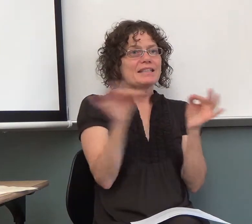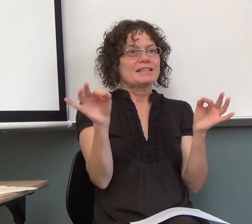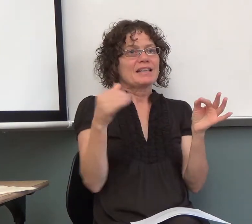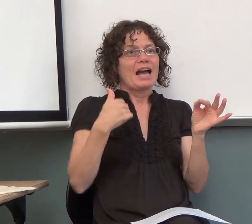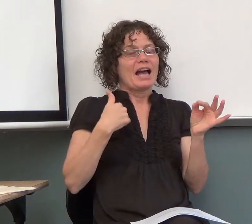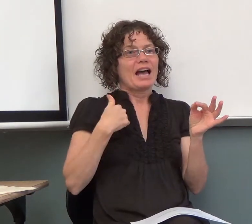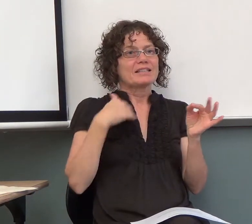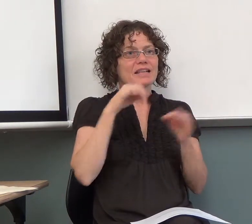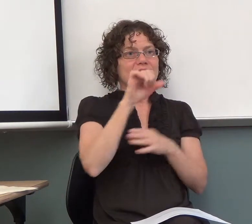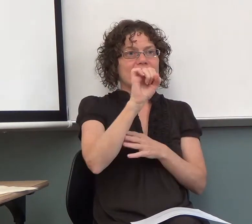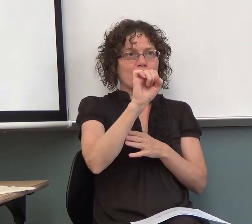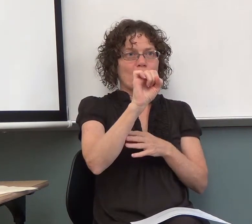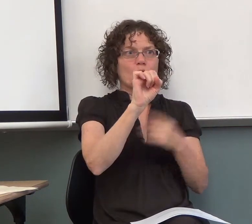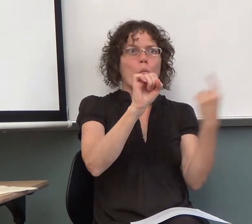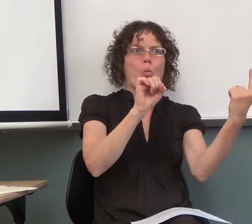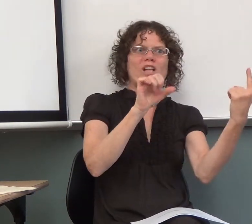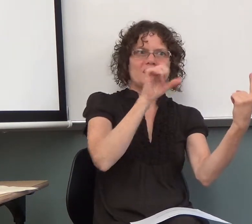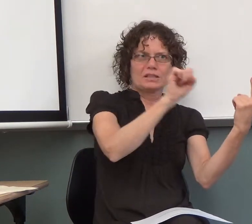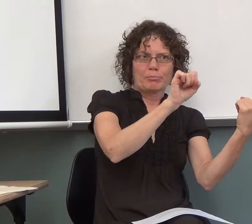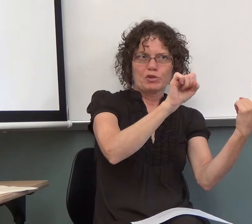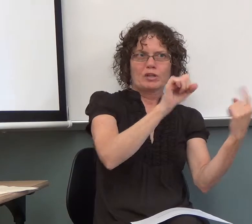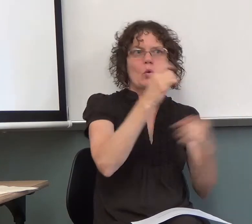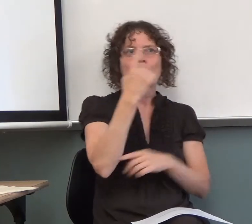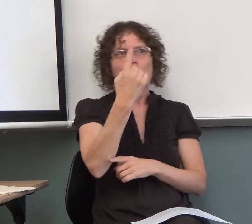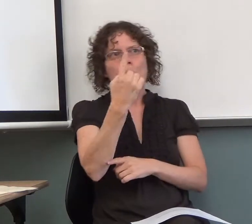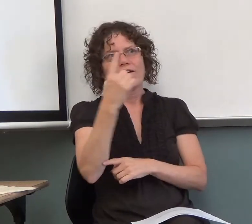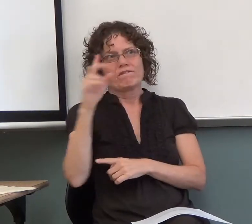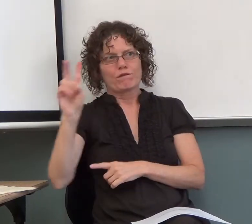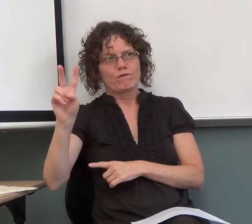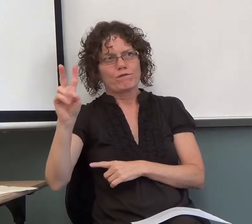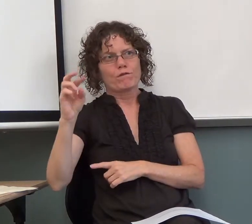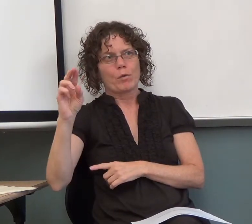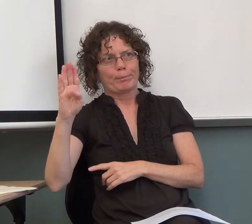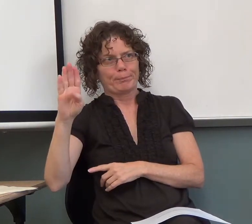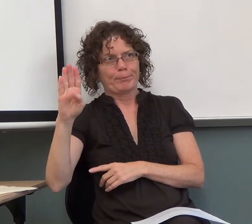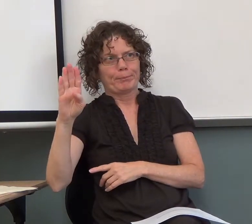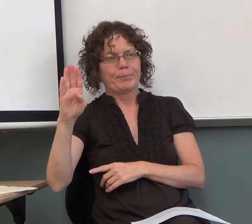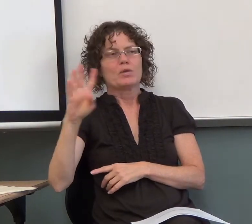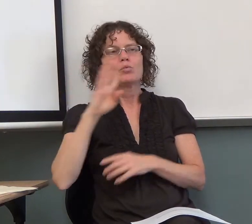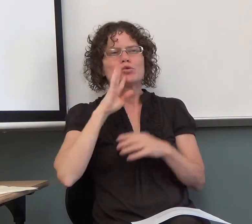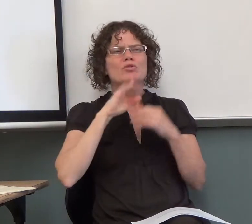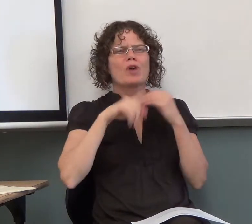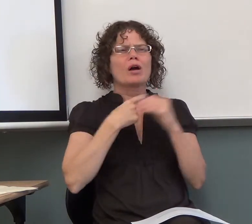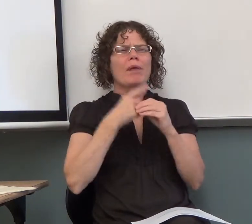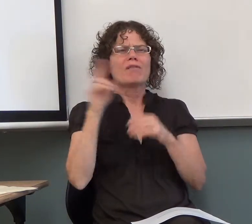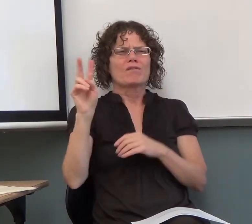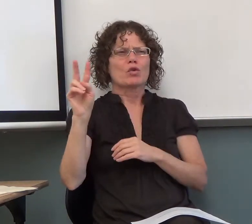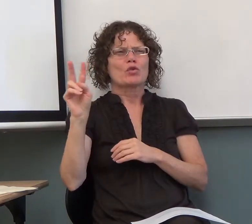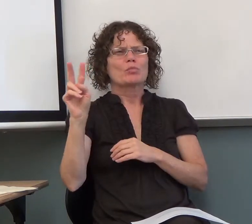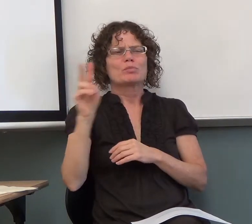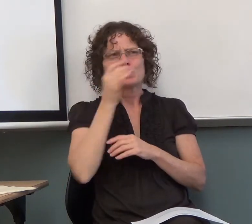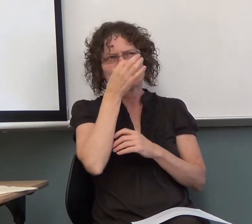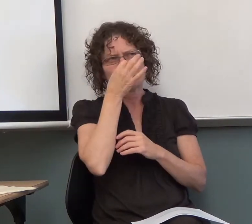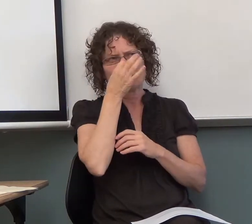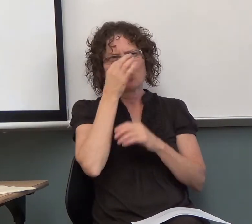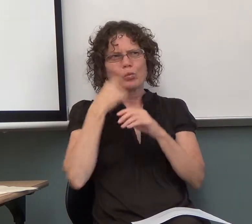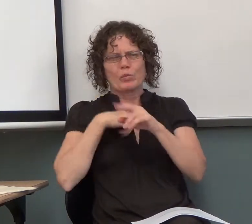subject, and one verb. All right, and we're going to talk about verbs here in a minute, and we're going to start to pick those apart too, try to find those in